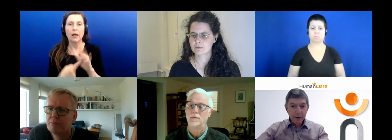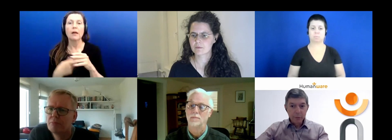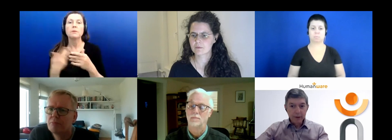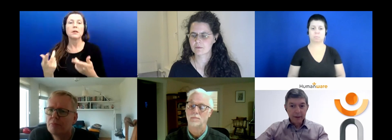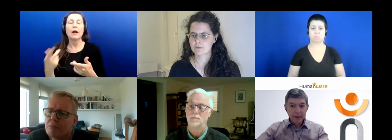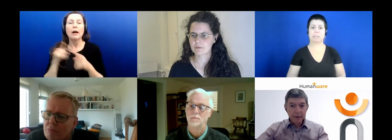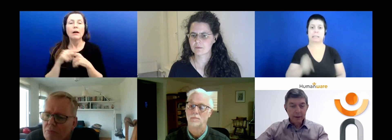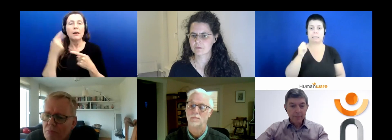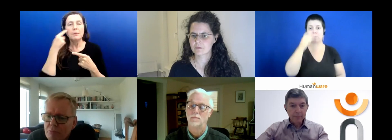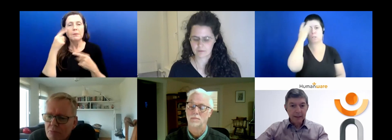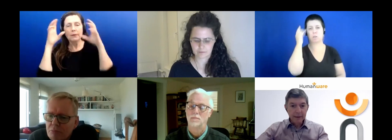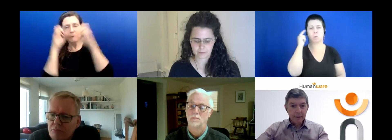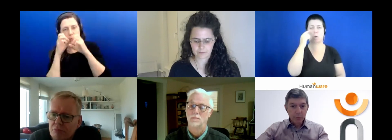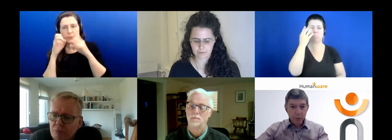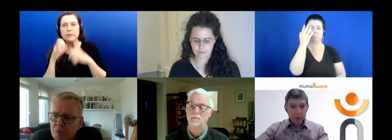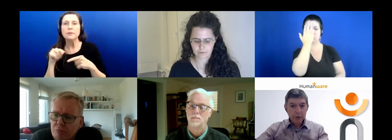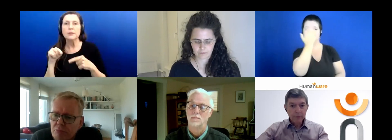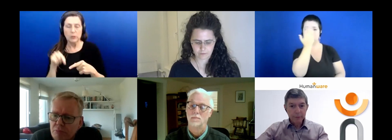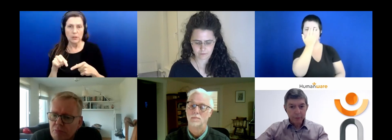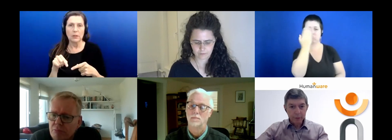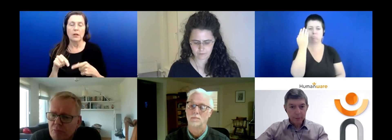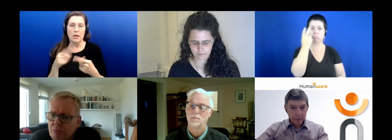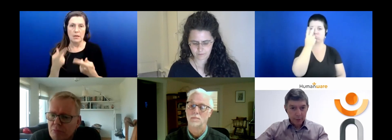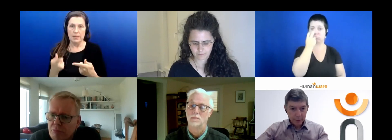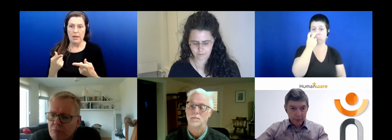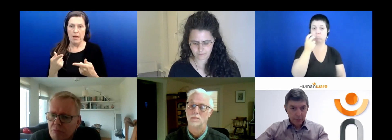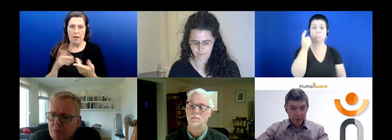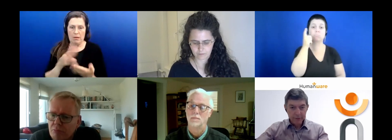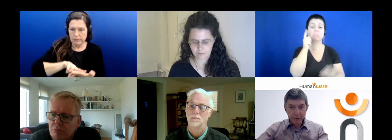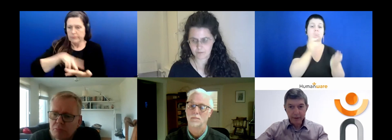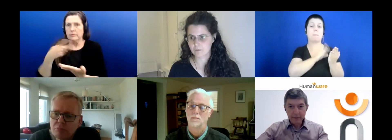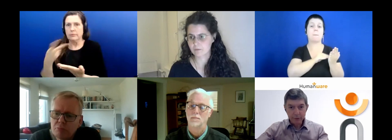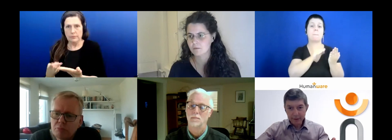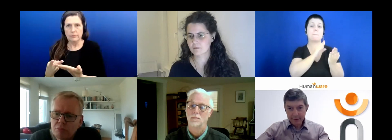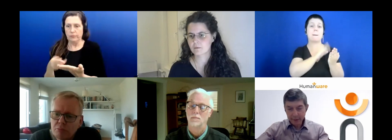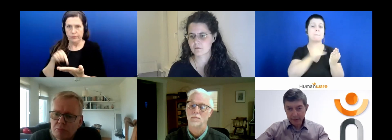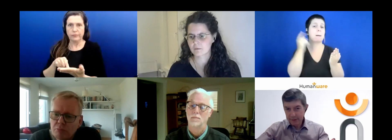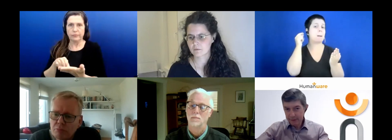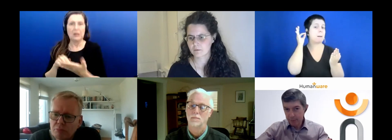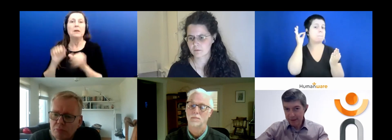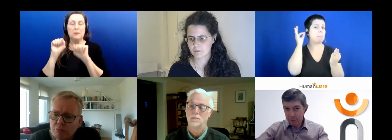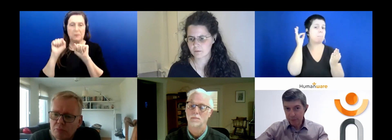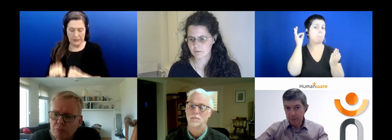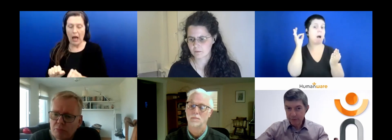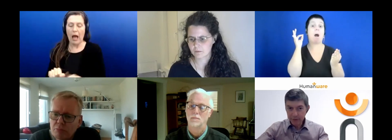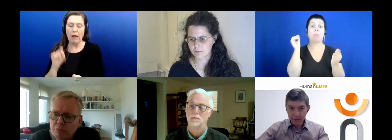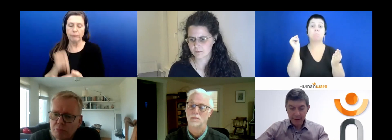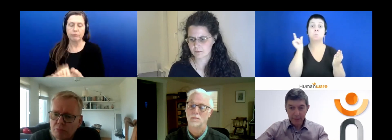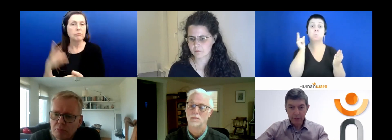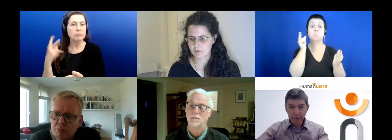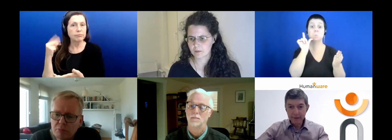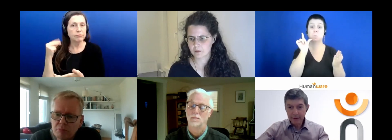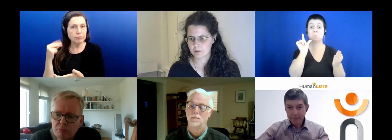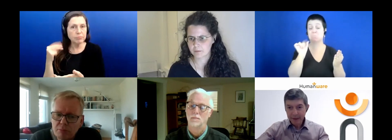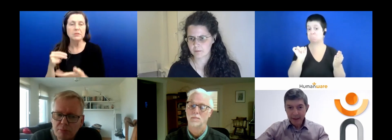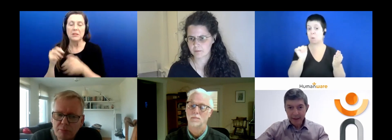have really made it work for this device. So this is a mainstream device, not a